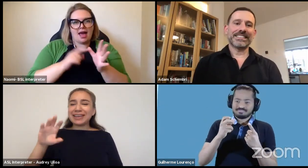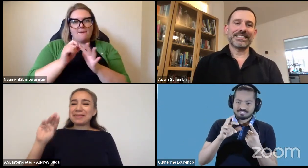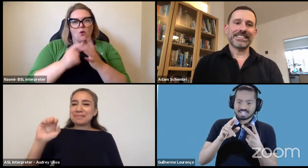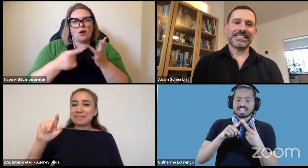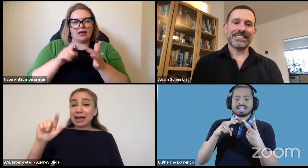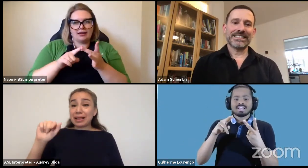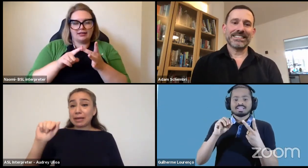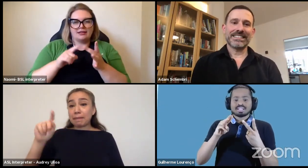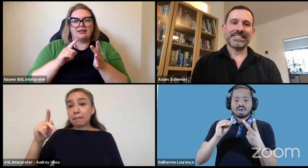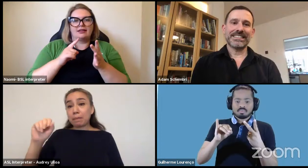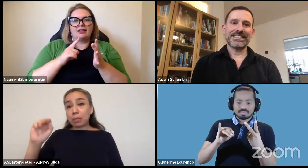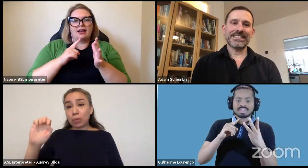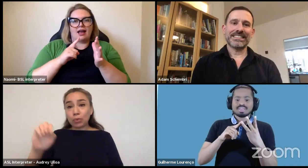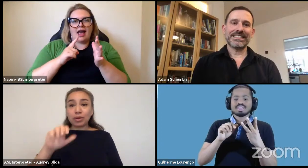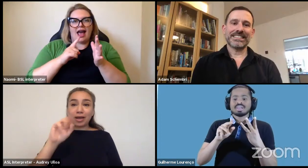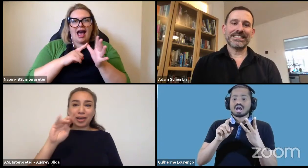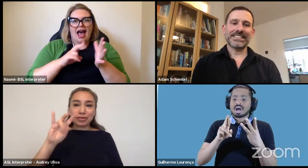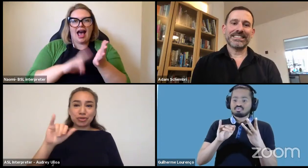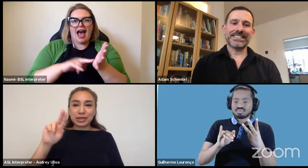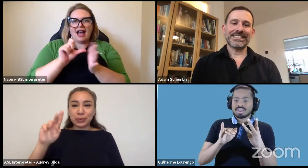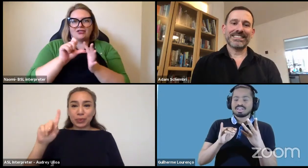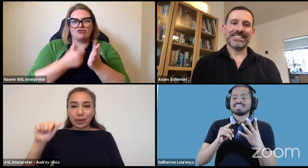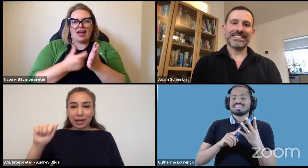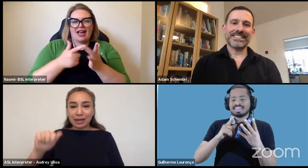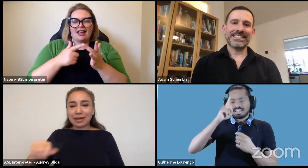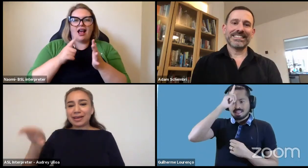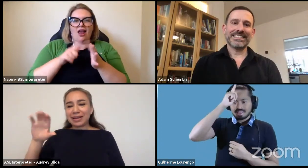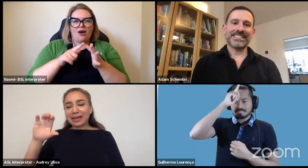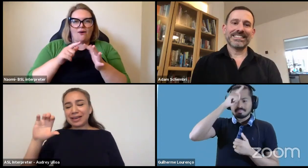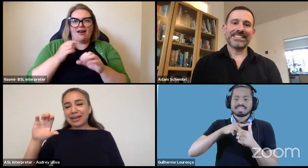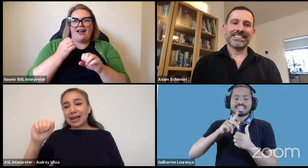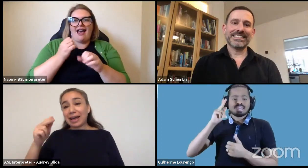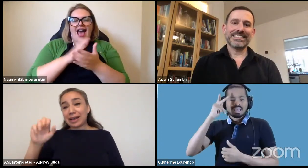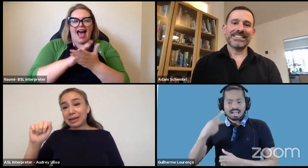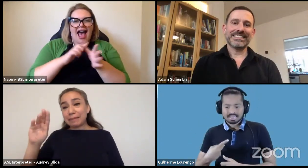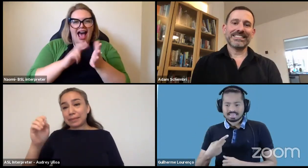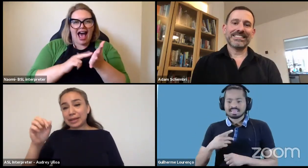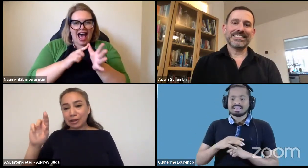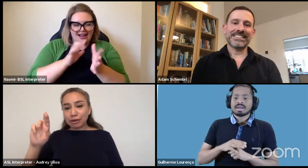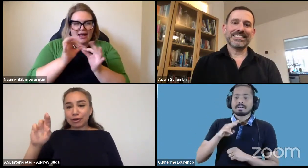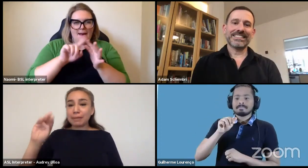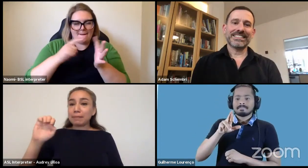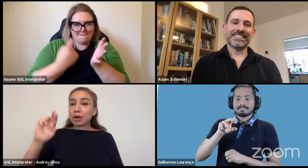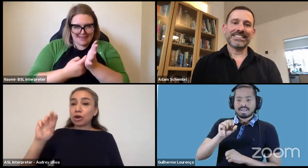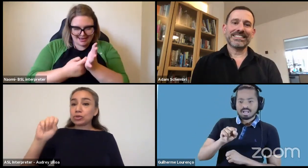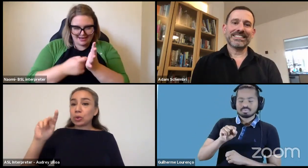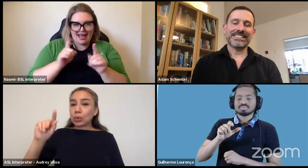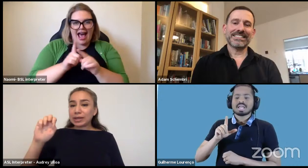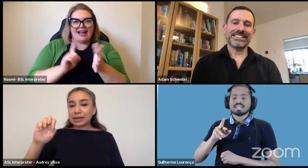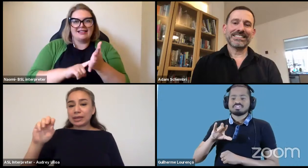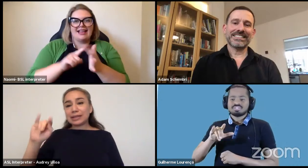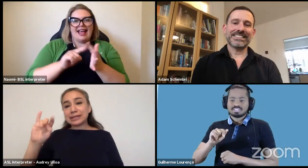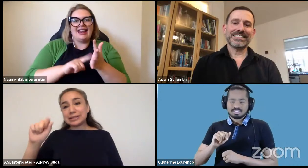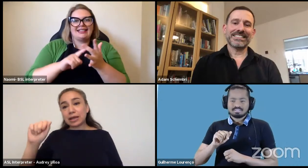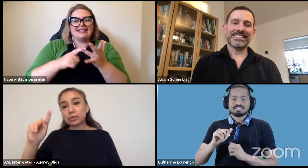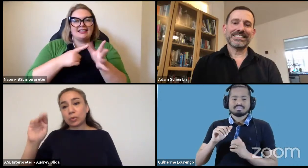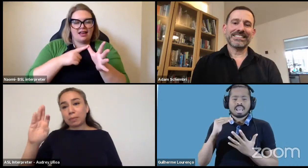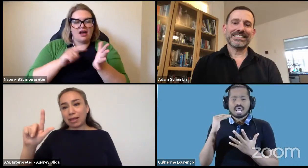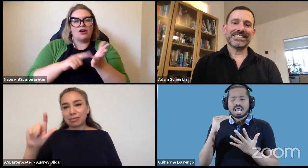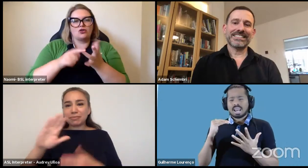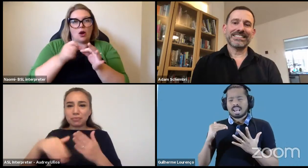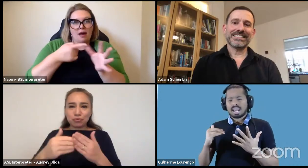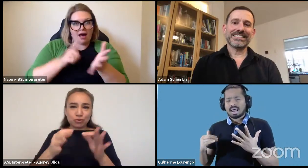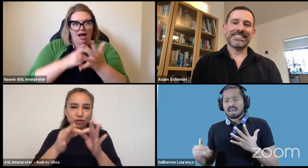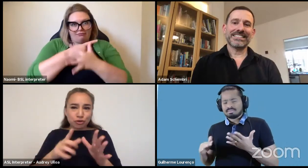Audrey Uloa, Guilherme Lourenço, Hannah Beer, Marcus Luque, and Leticia Tobal for